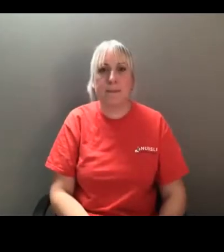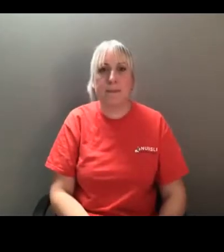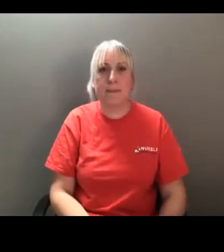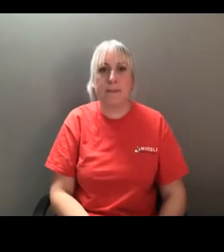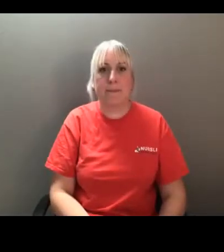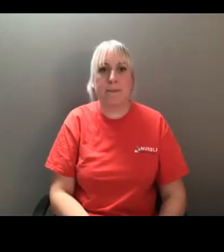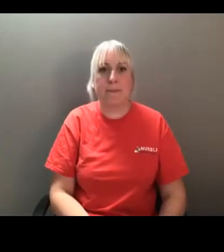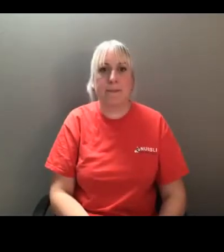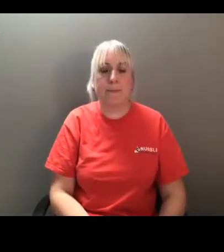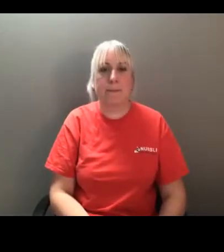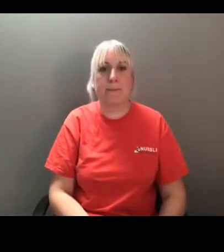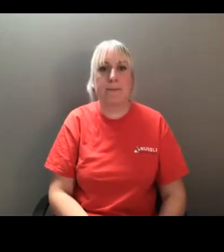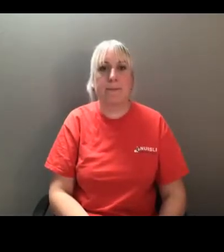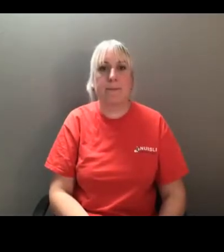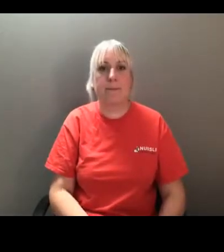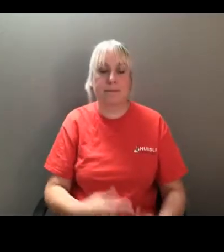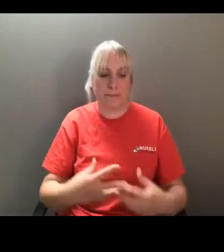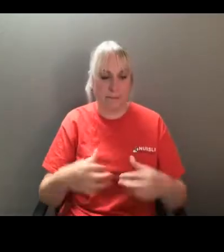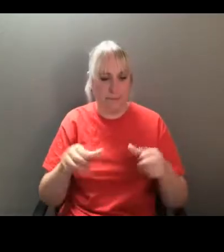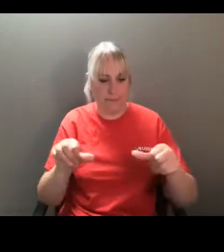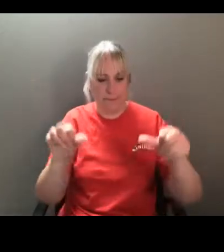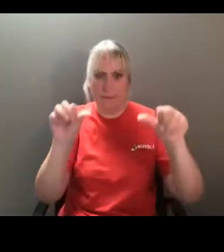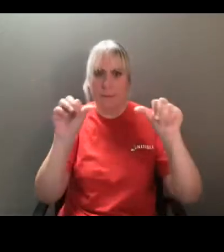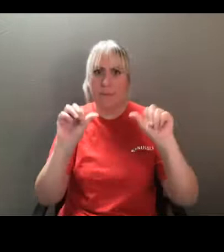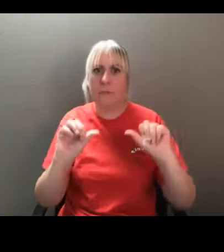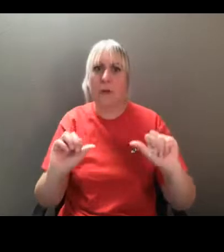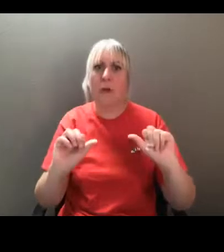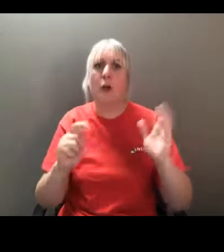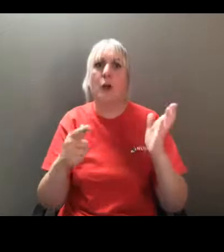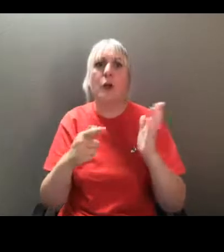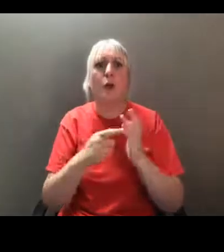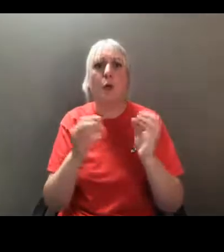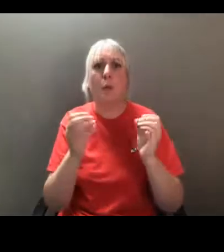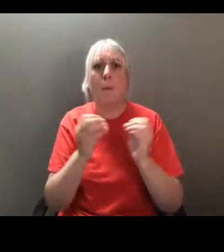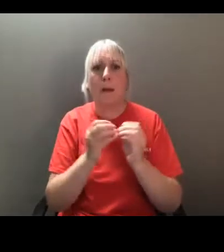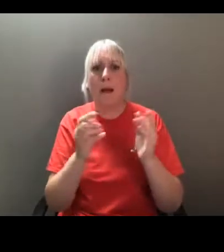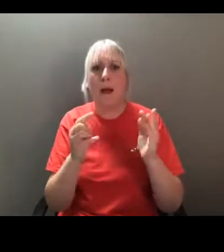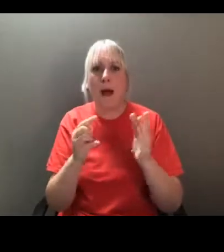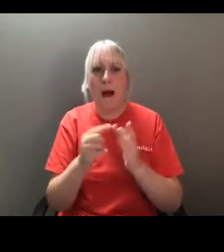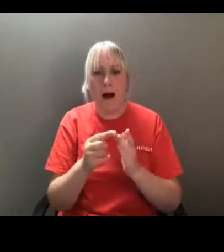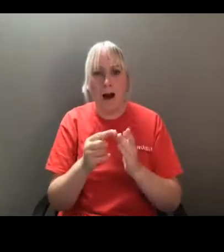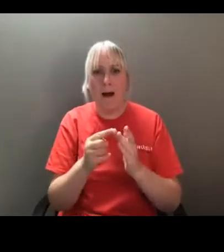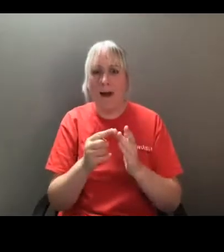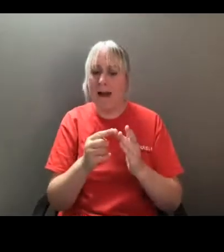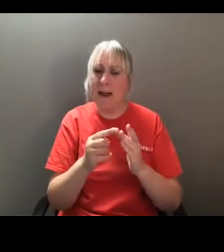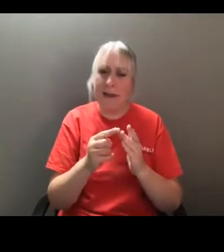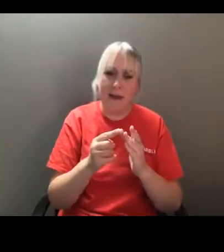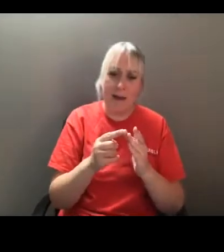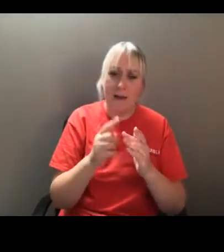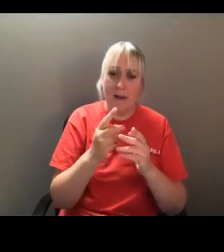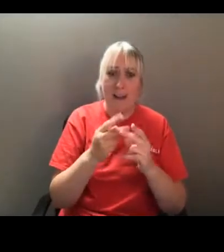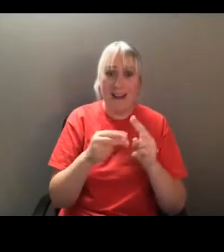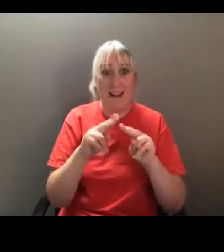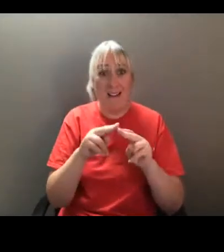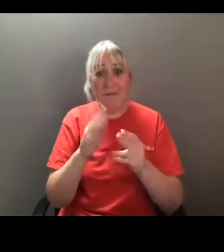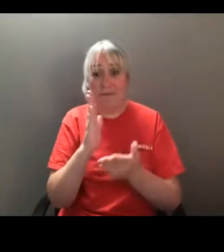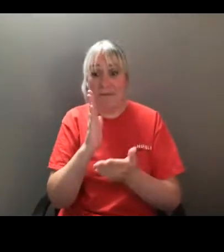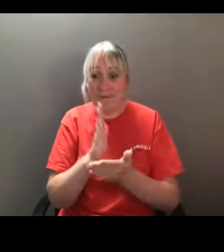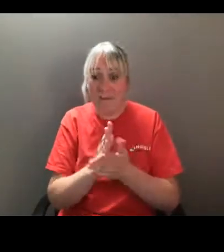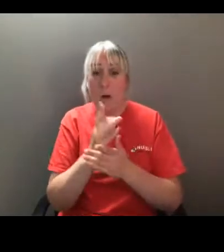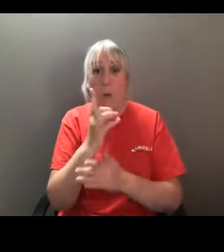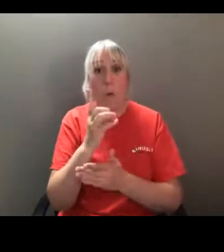A UBI also wouldn't take into account if it's taken as one payment, as